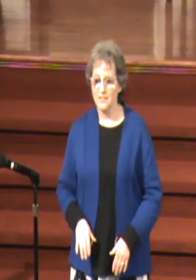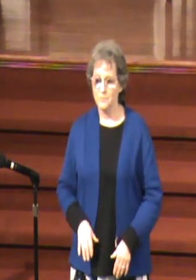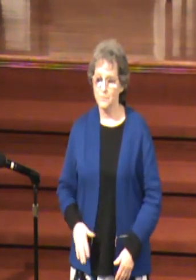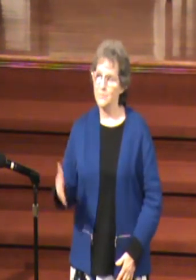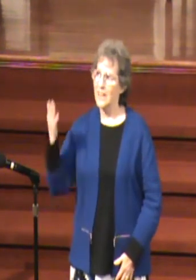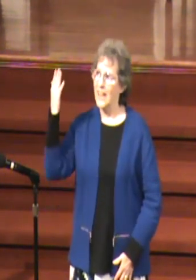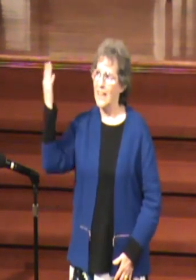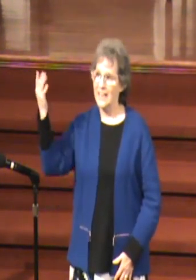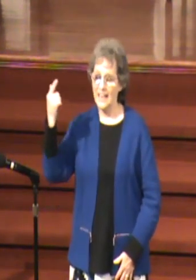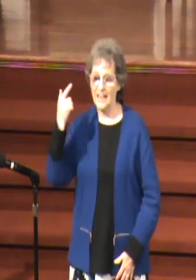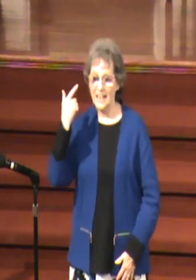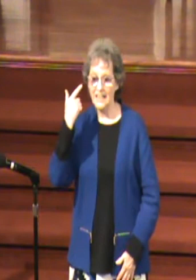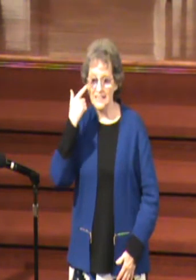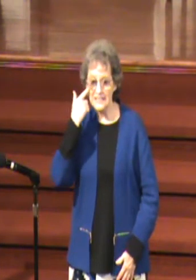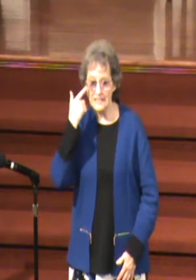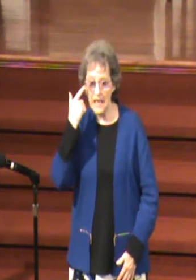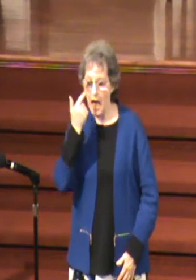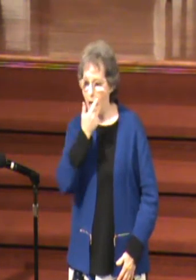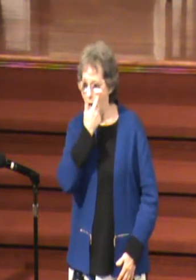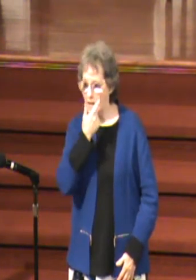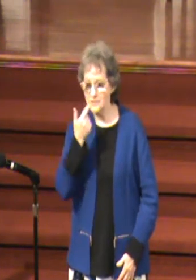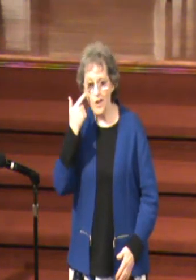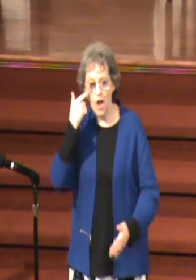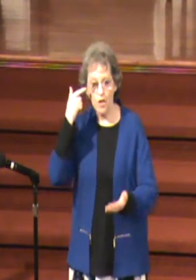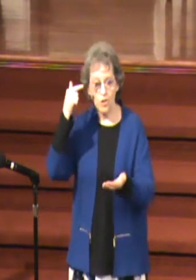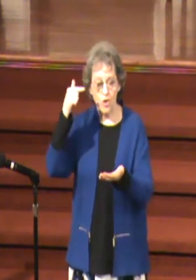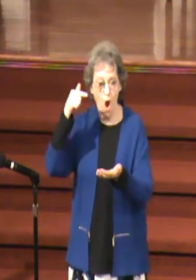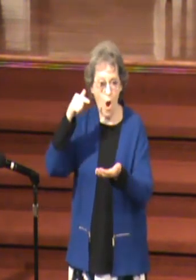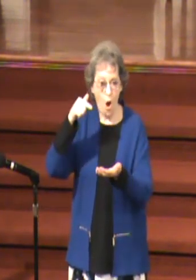His eye is on the